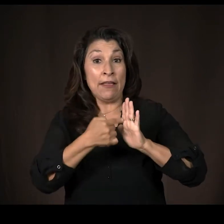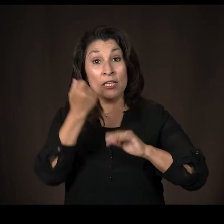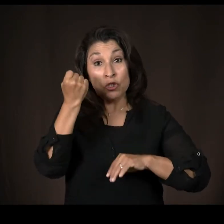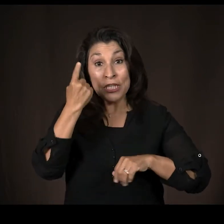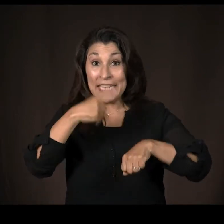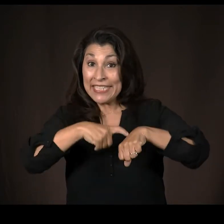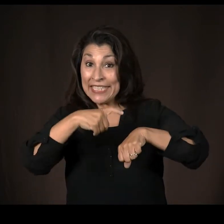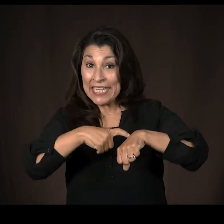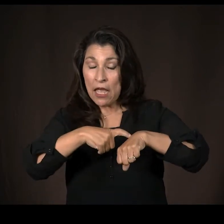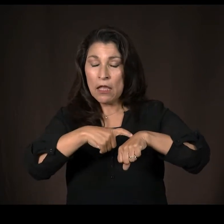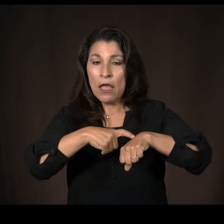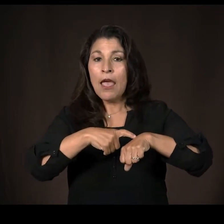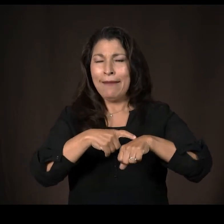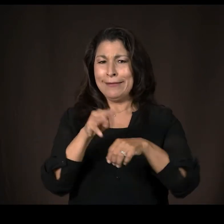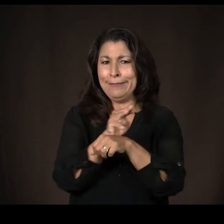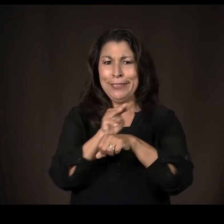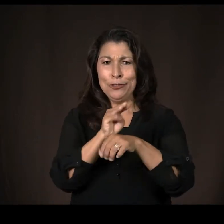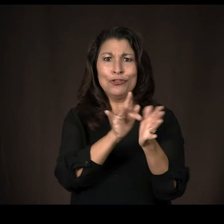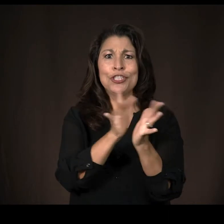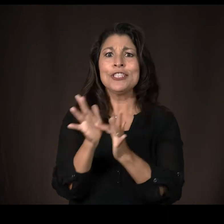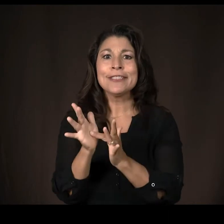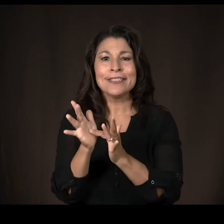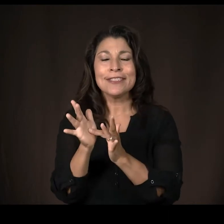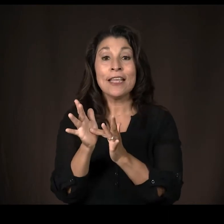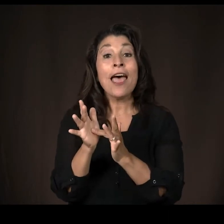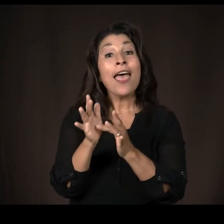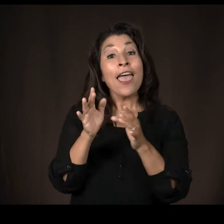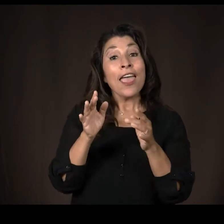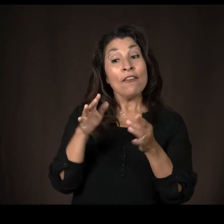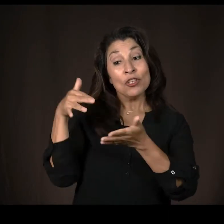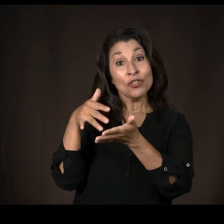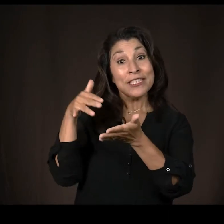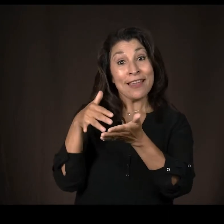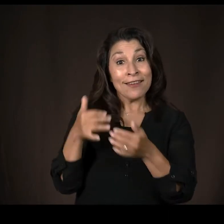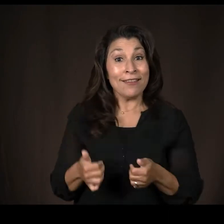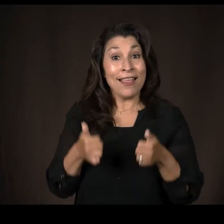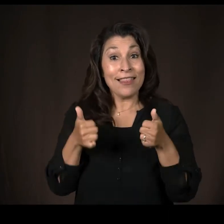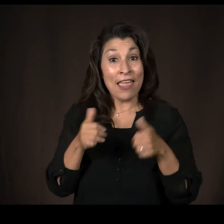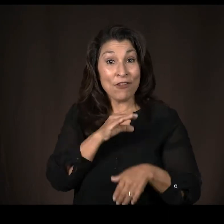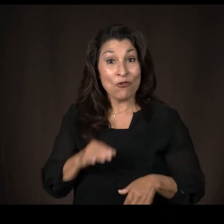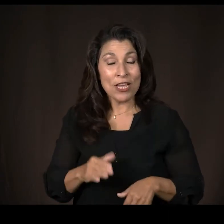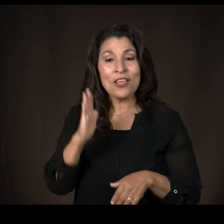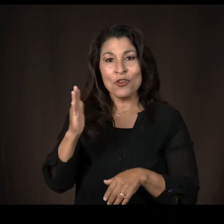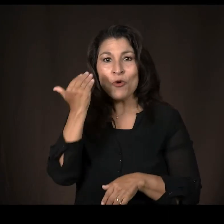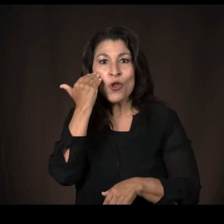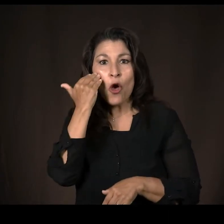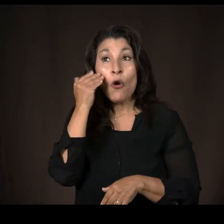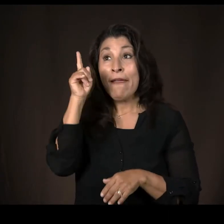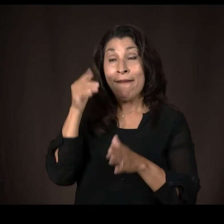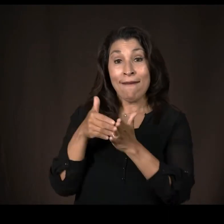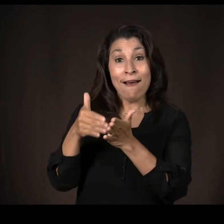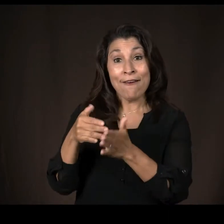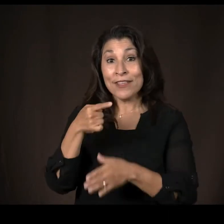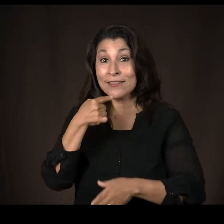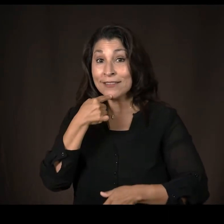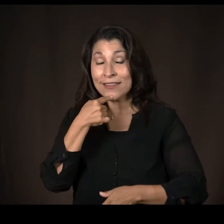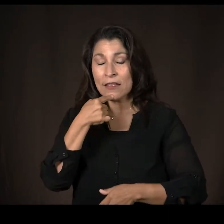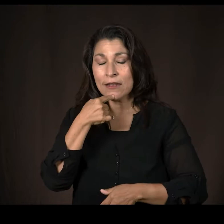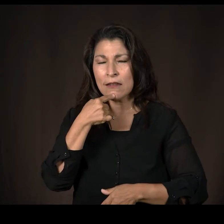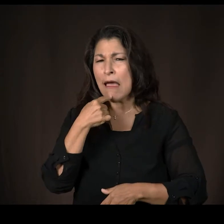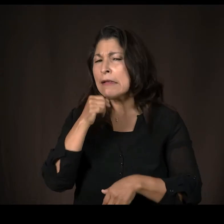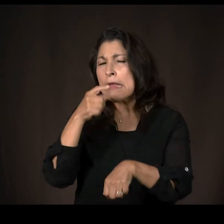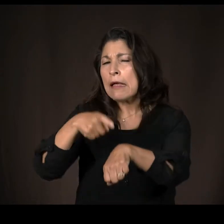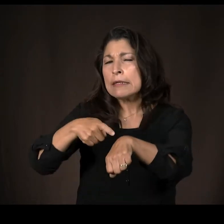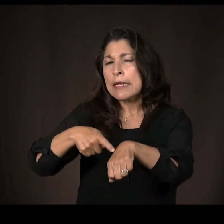of understanding timing is actually the ministry of Jesus. If you go and study the life of Christ, you'll find that he often said, it's